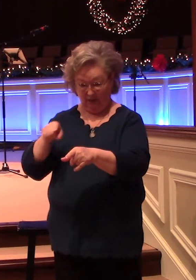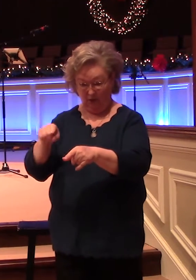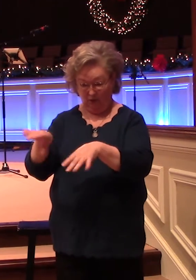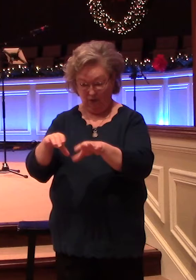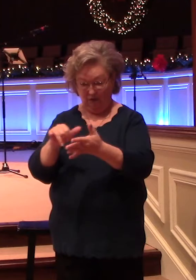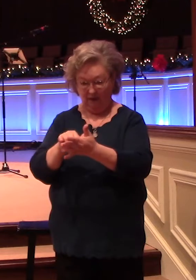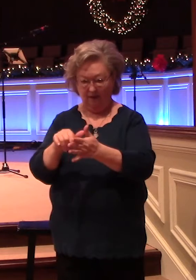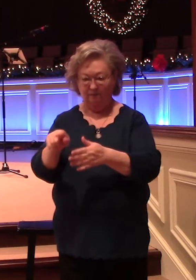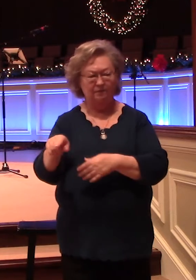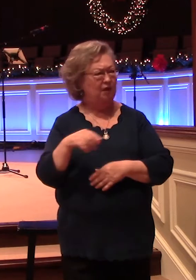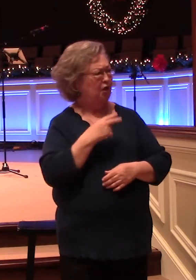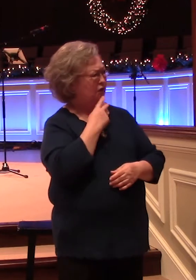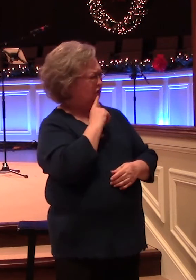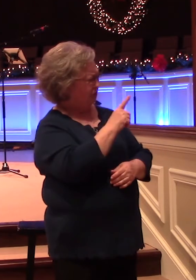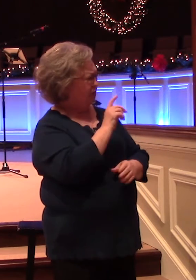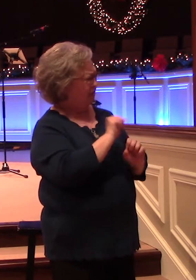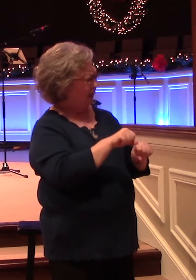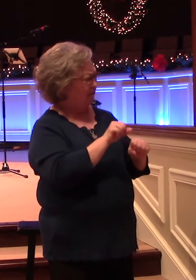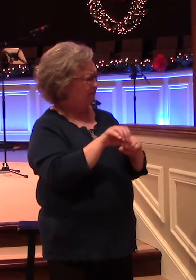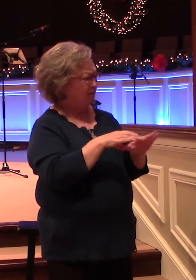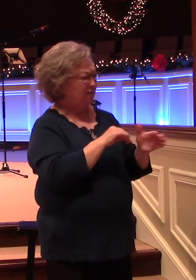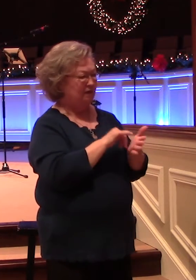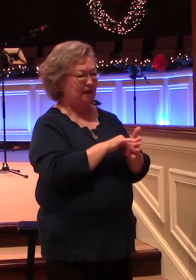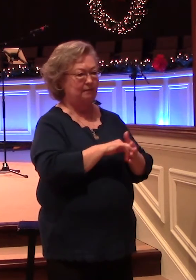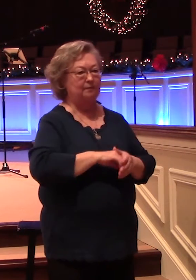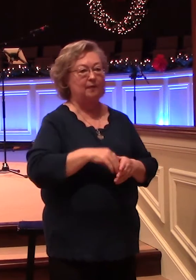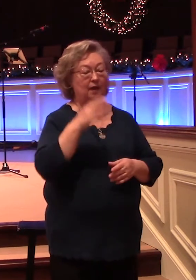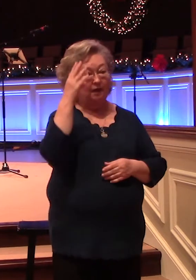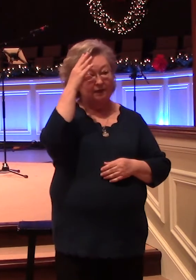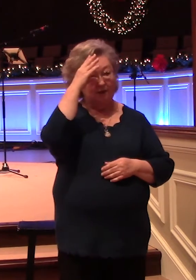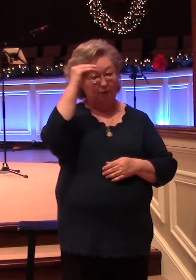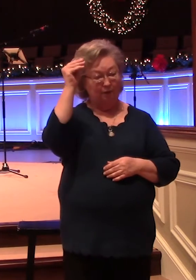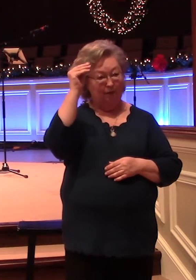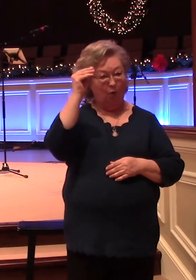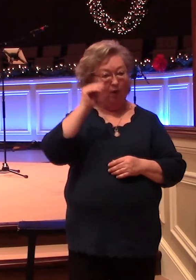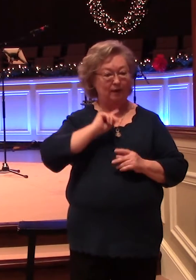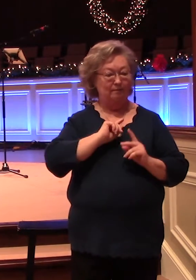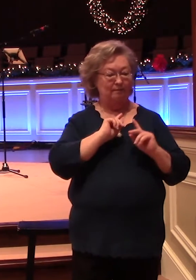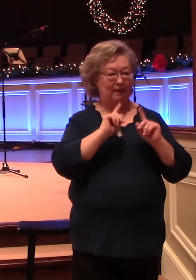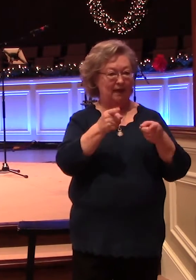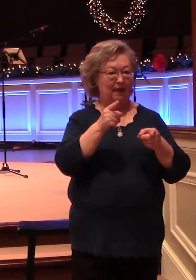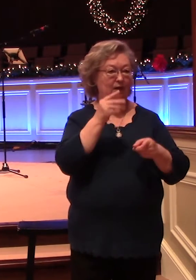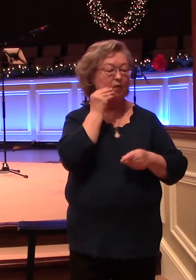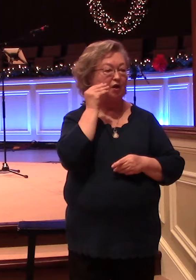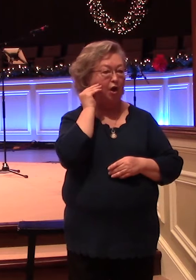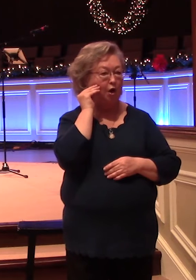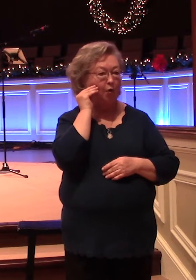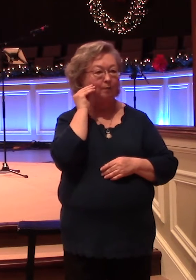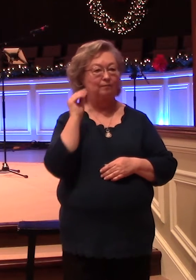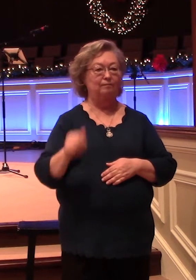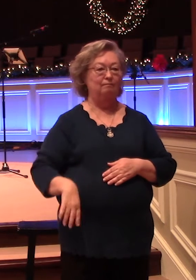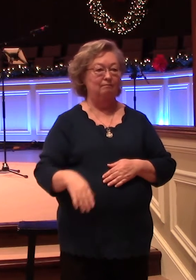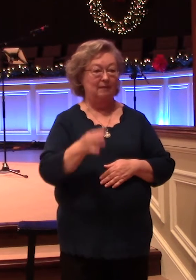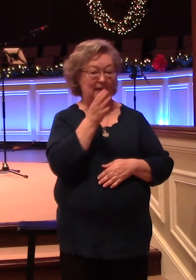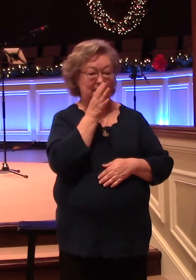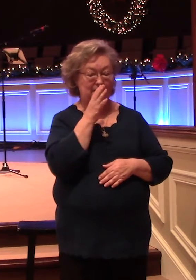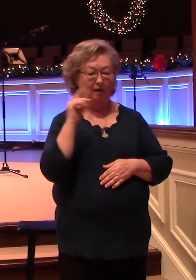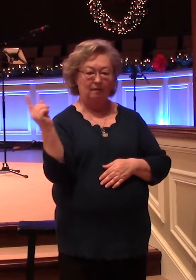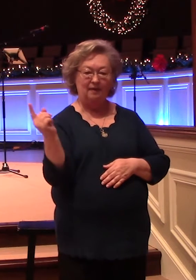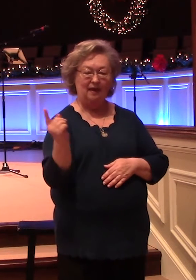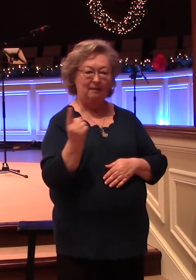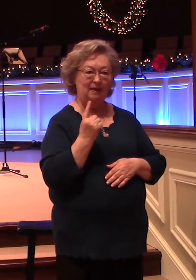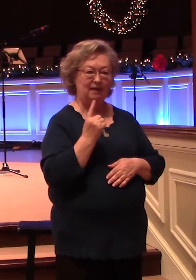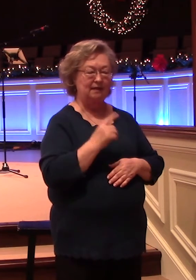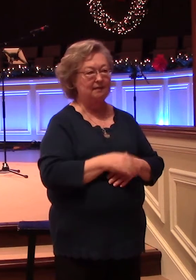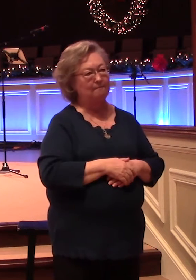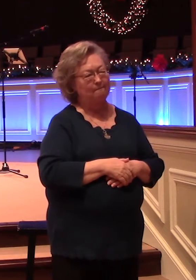So he went home, and because he's just a kid who commuted to school, lived at home. His mom walked in, started doing the dishes, and he thought, you know, if that